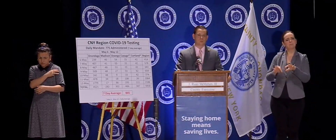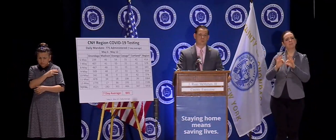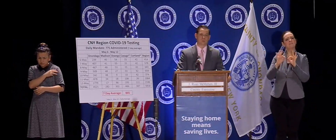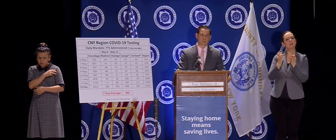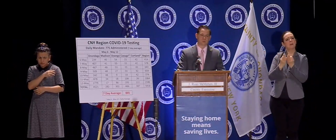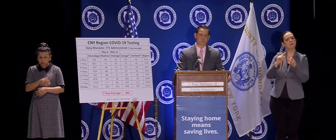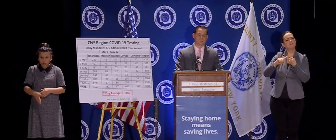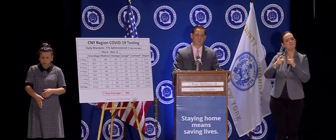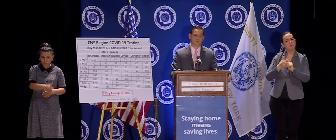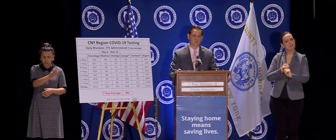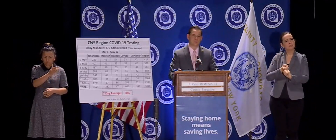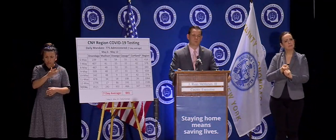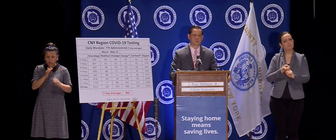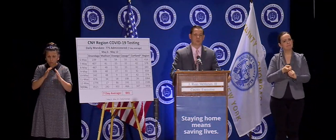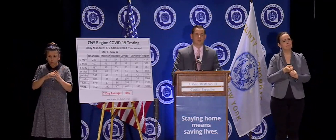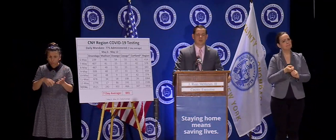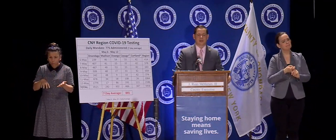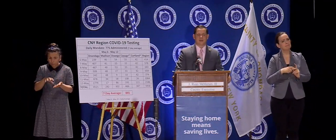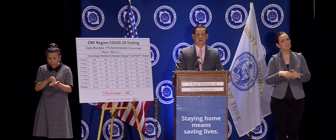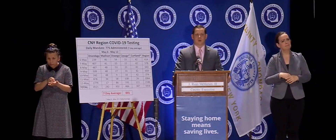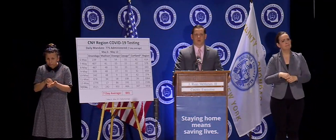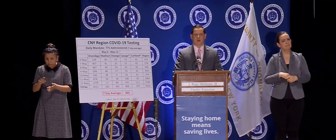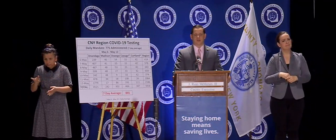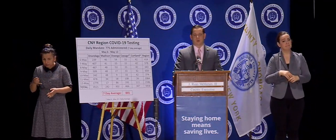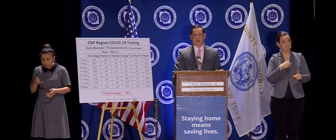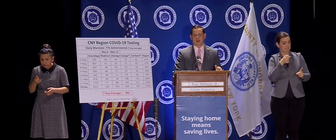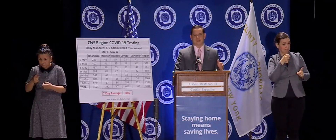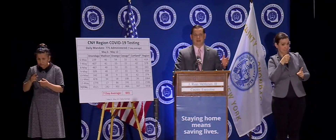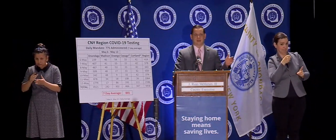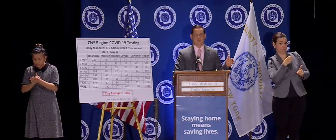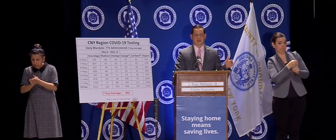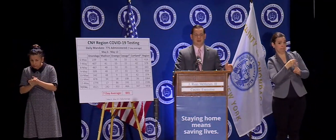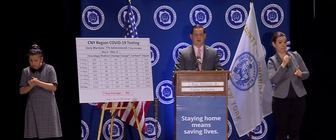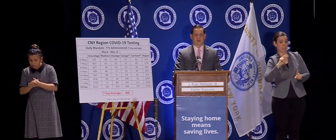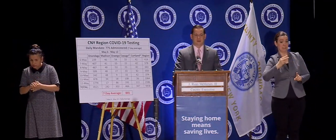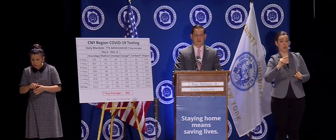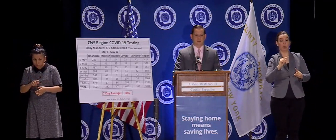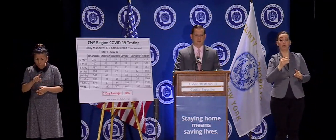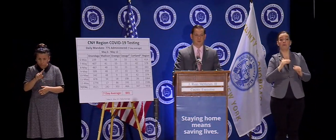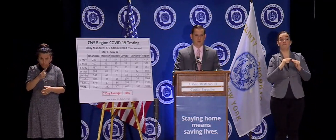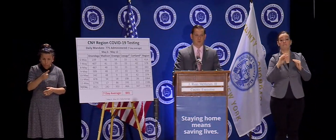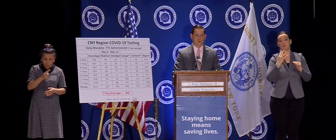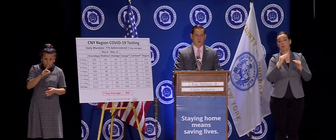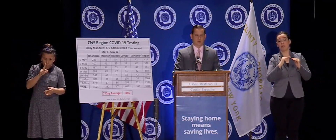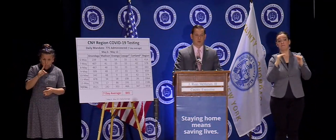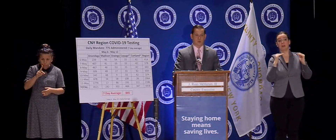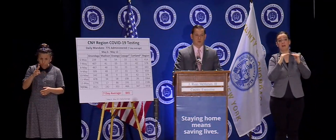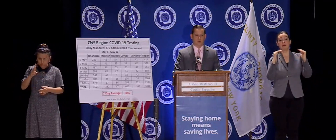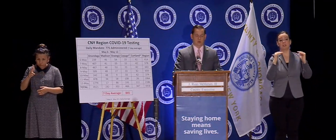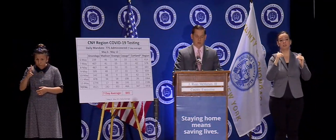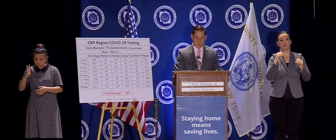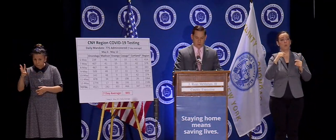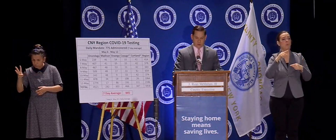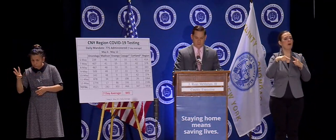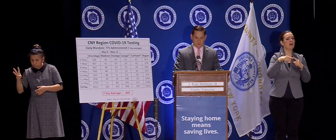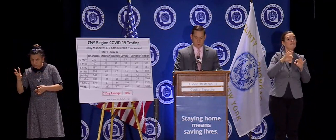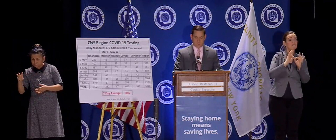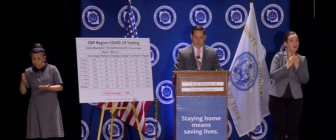in phase 4 or maybe sooner? Yeah, I think overall, so right now technically, we were